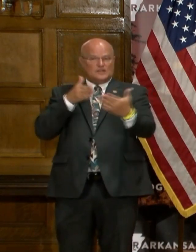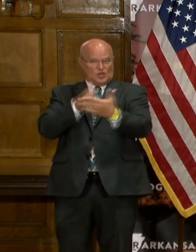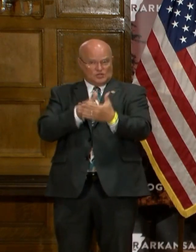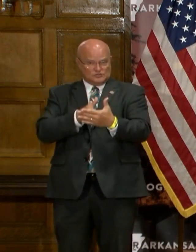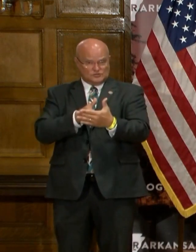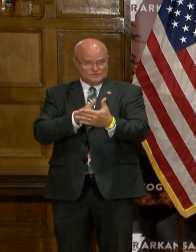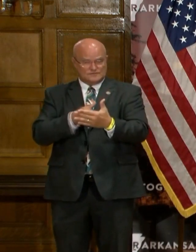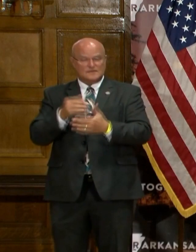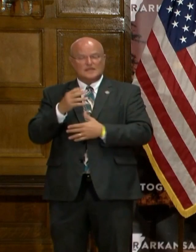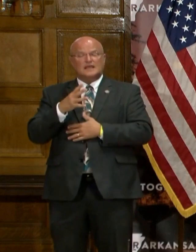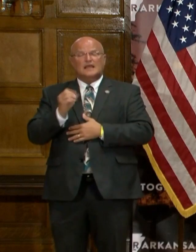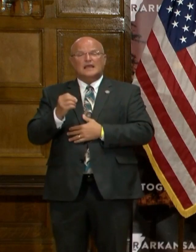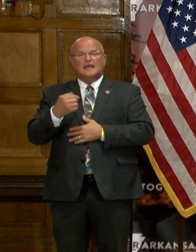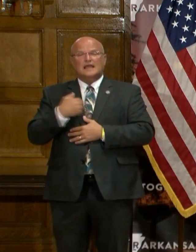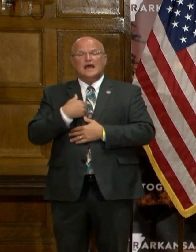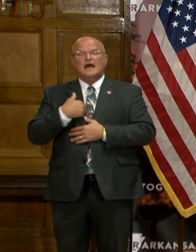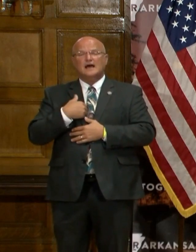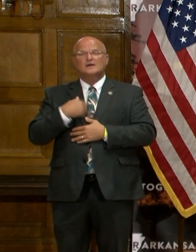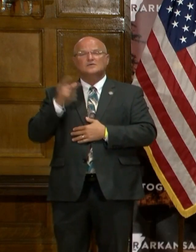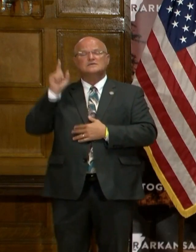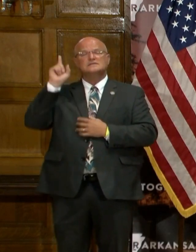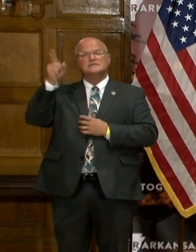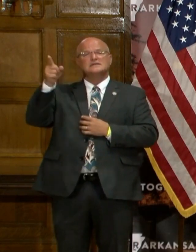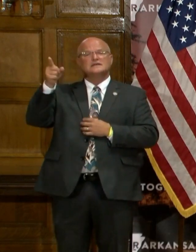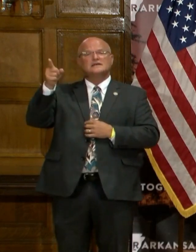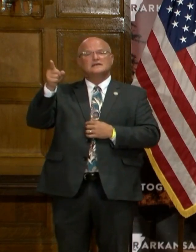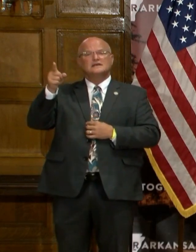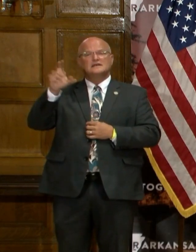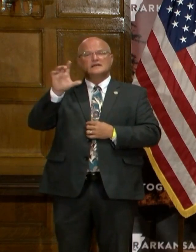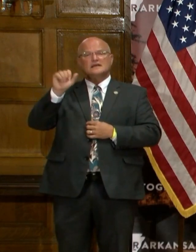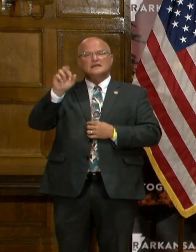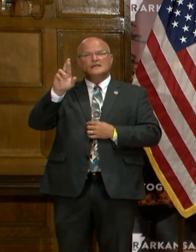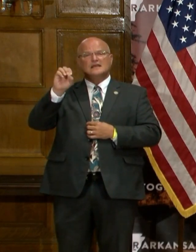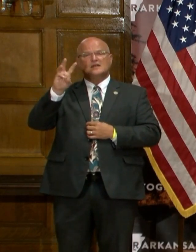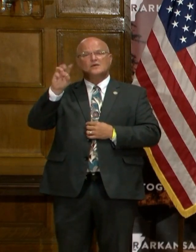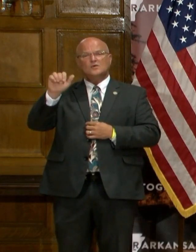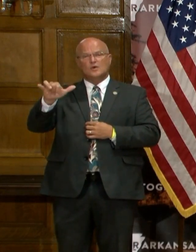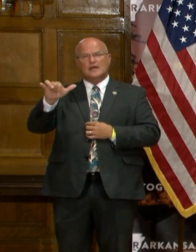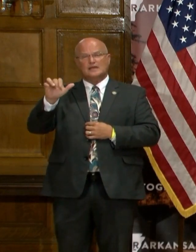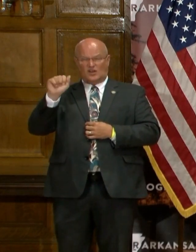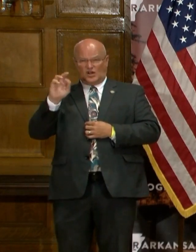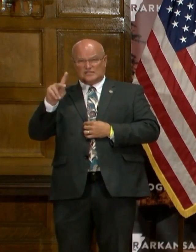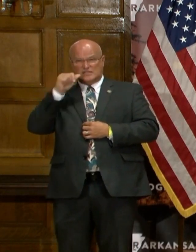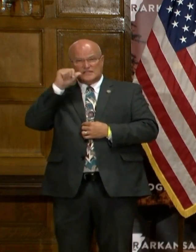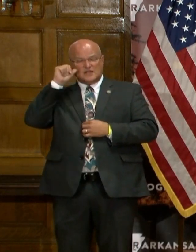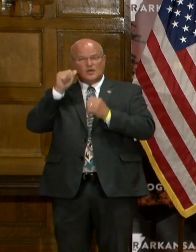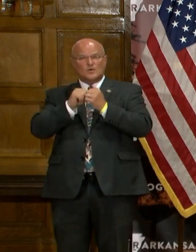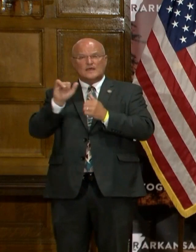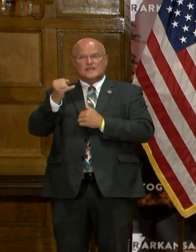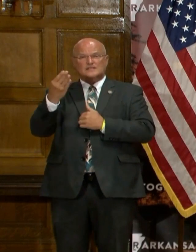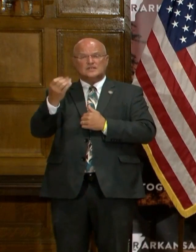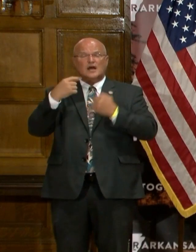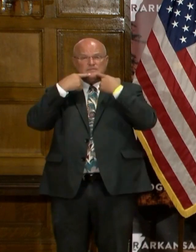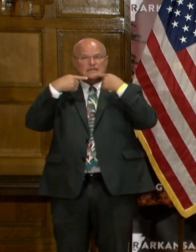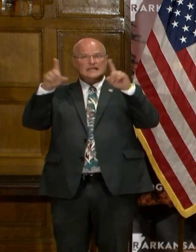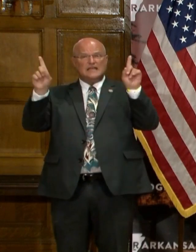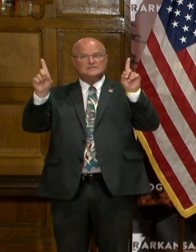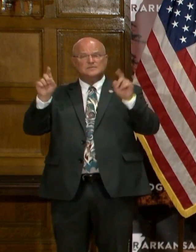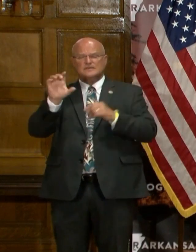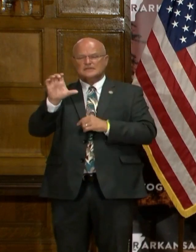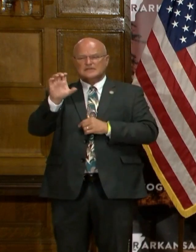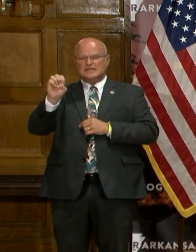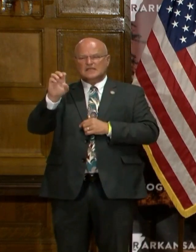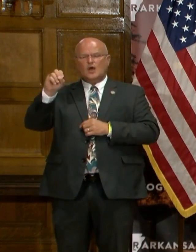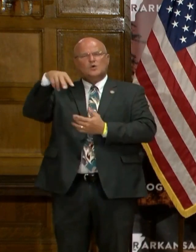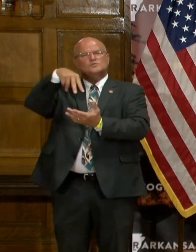lawsuit, and I was in Caraway, Arkansas yesterday with a jobs announcement, and the CEO